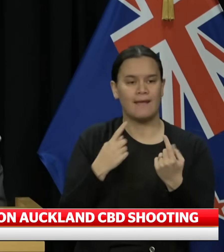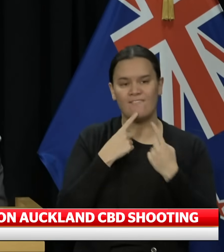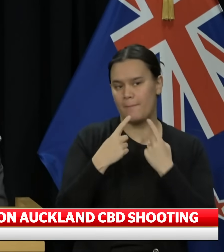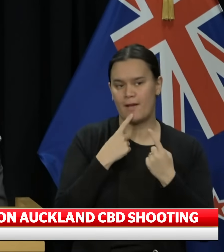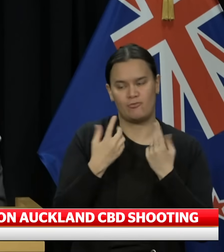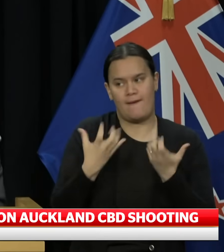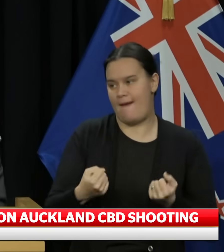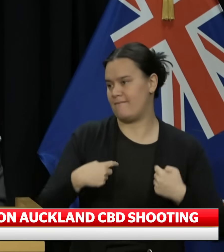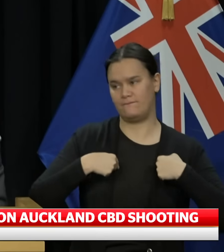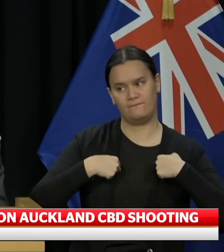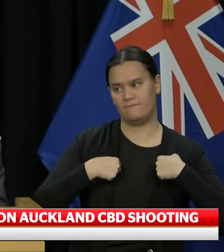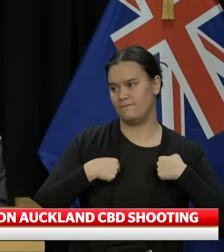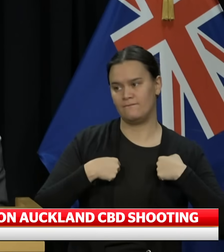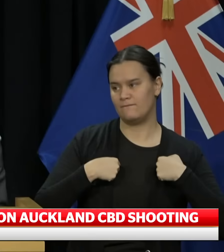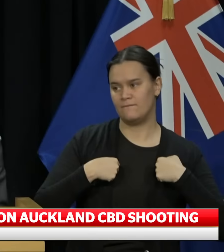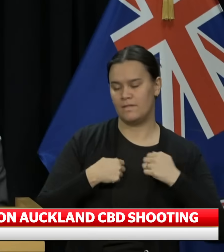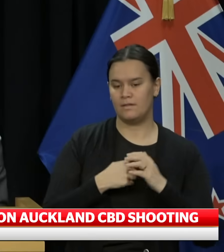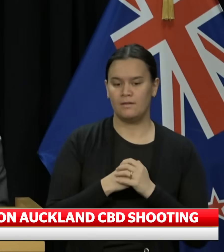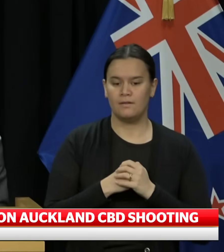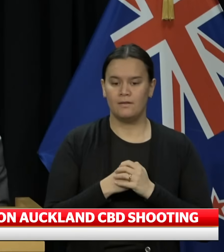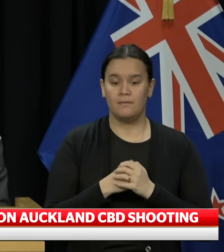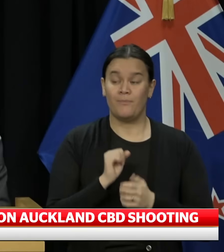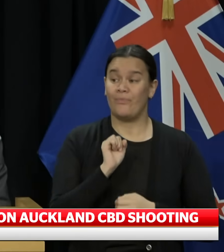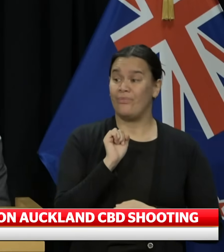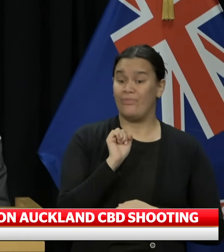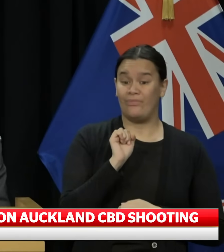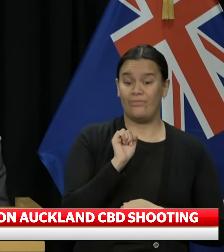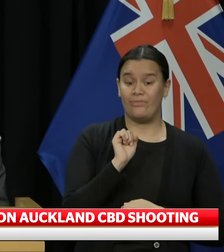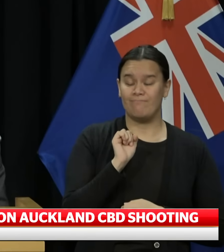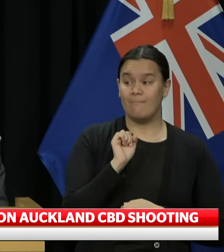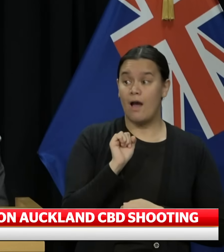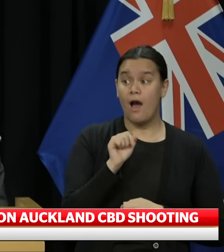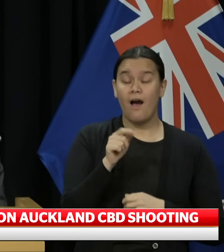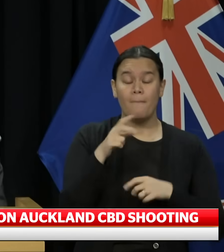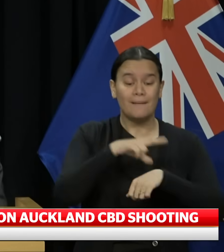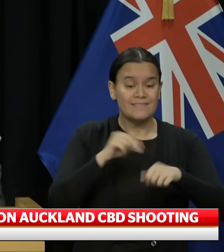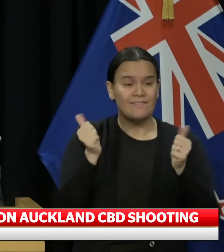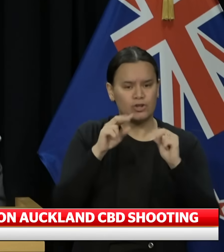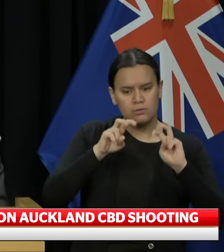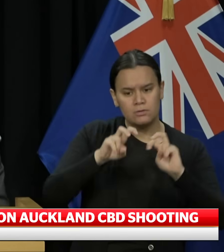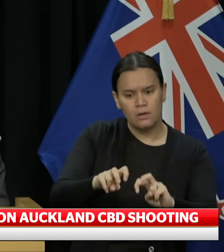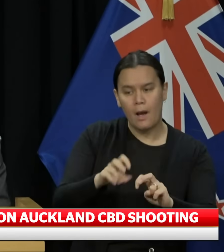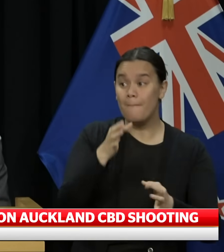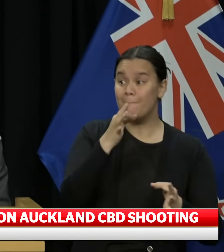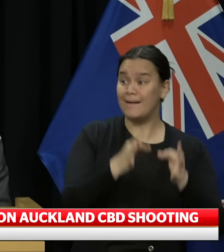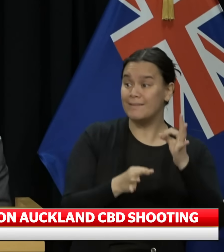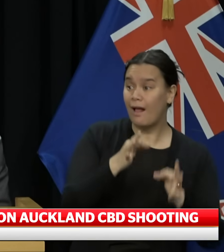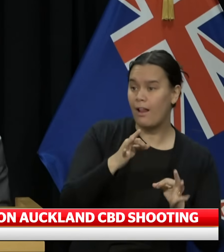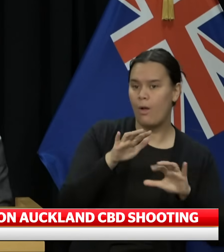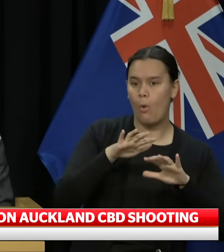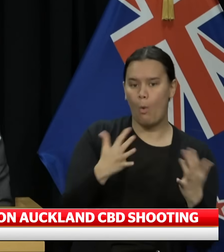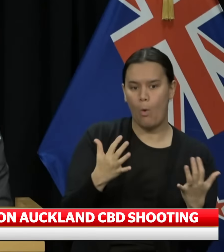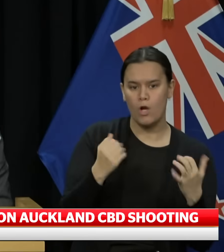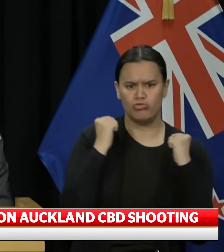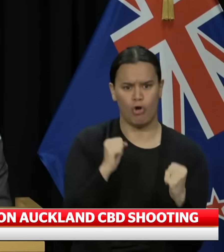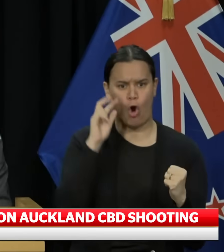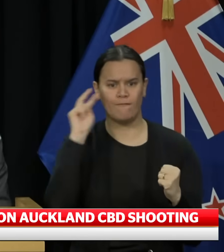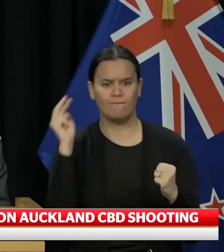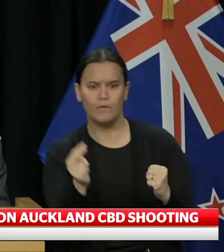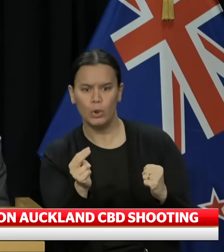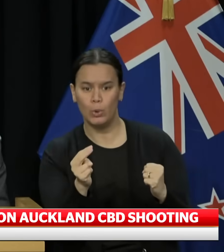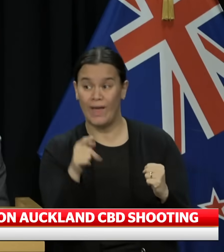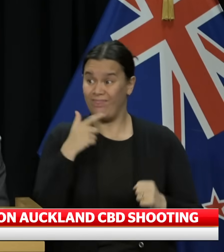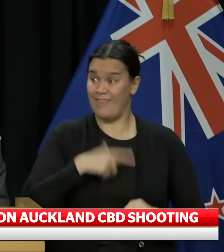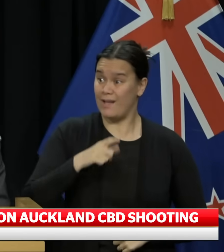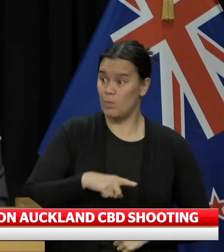any, ideological or political motivation for this. As soon as they're in a position to share more information, I'm sure